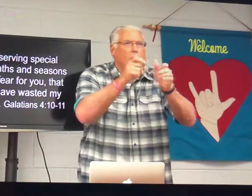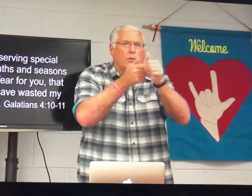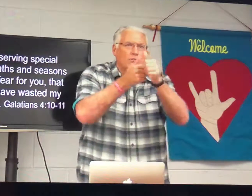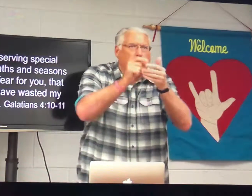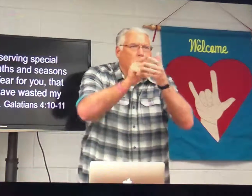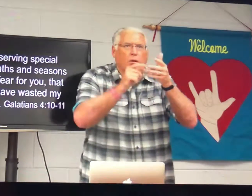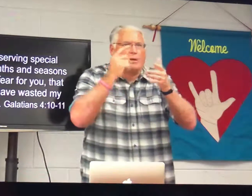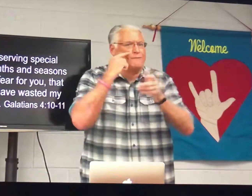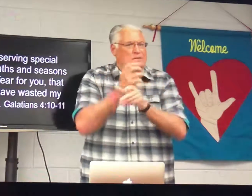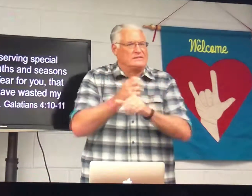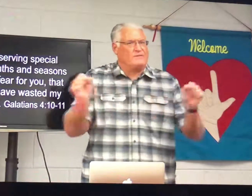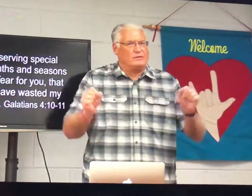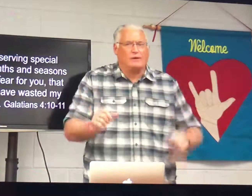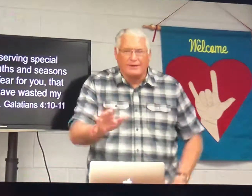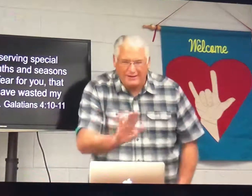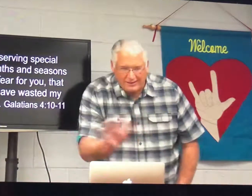the count.